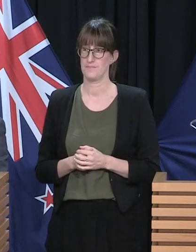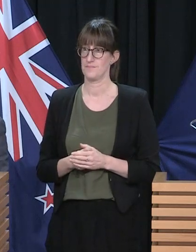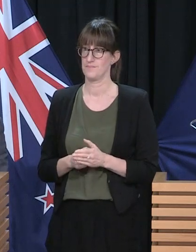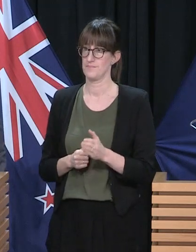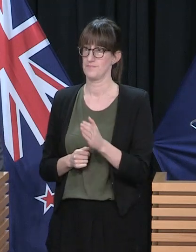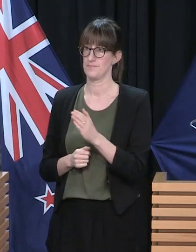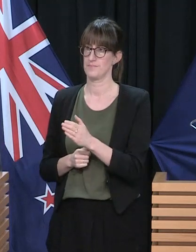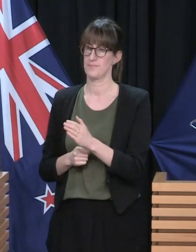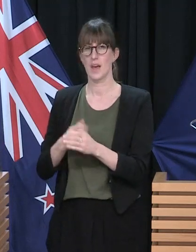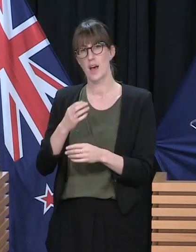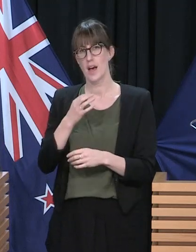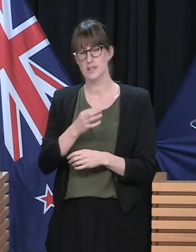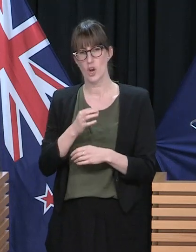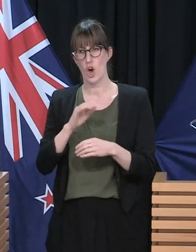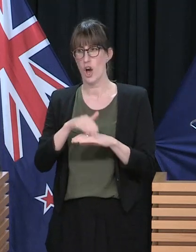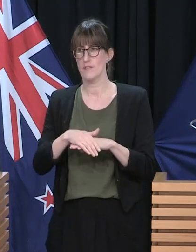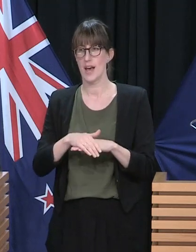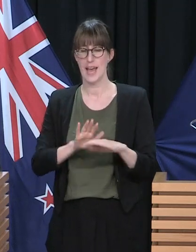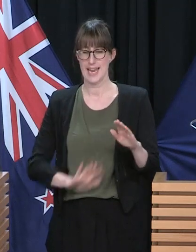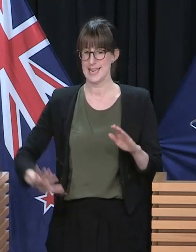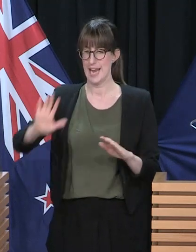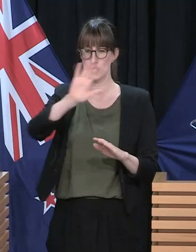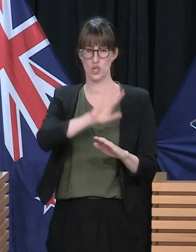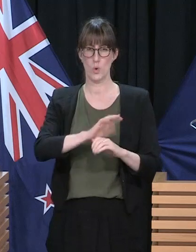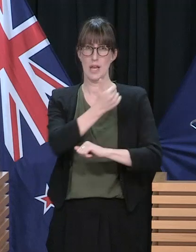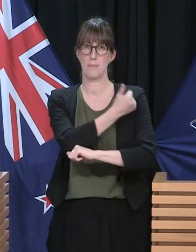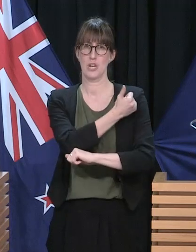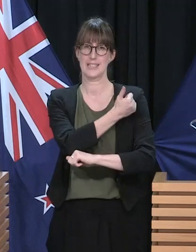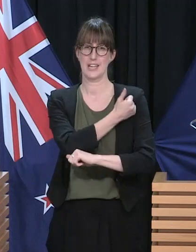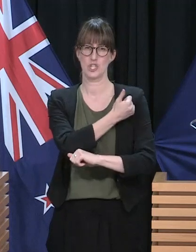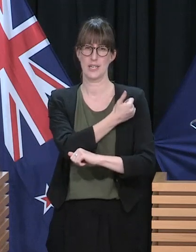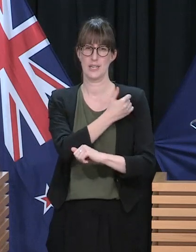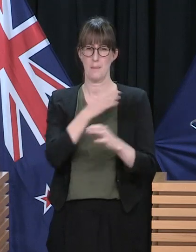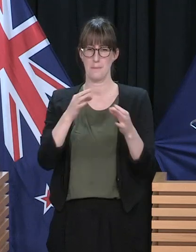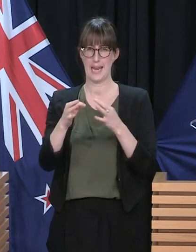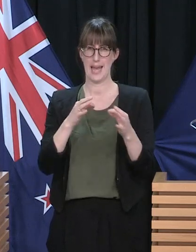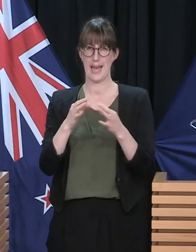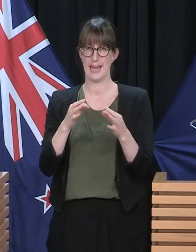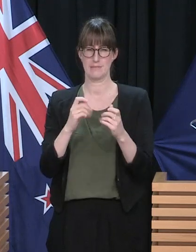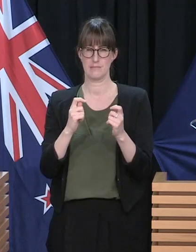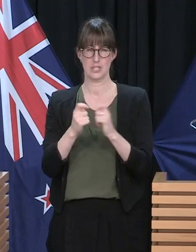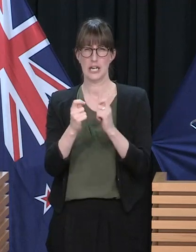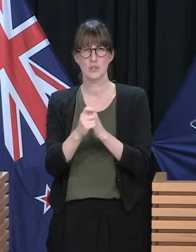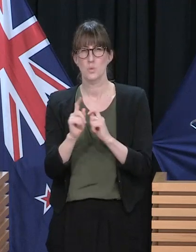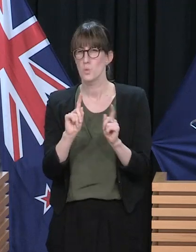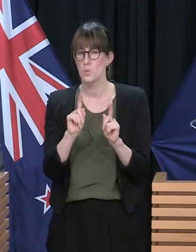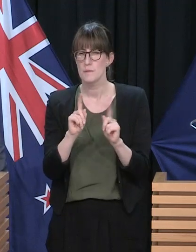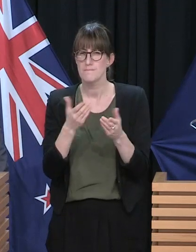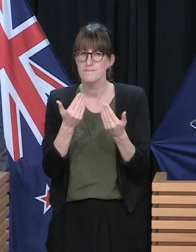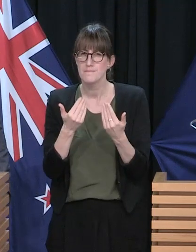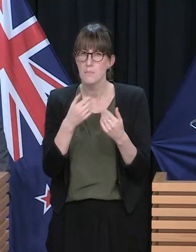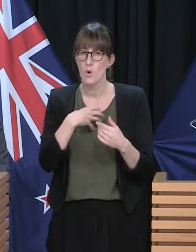So, a little bit more detail about what this national immunisation sort of update will look like. So we do have a